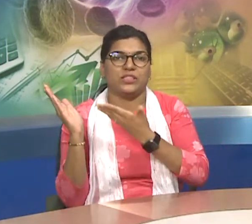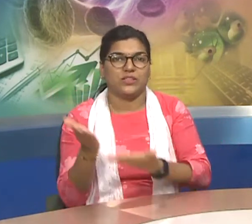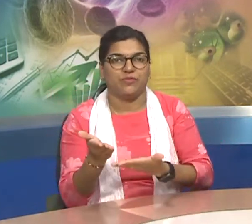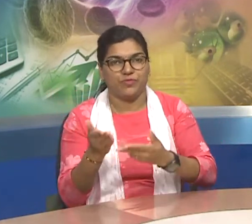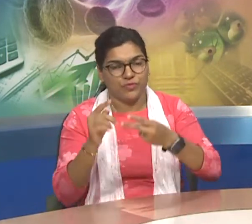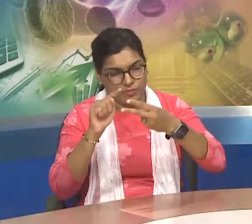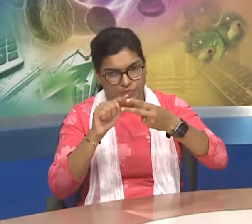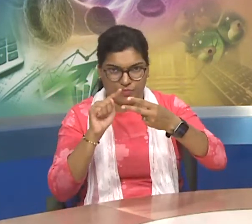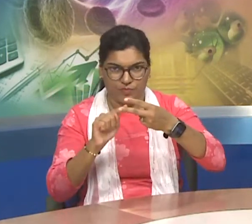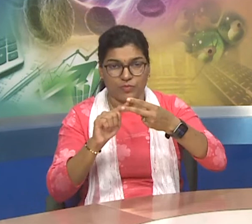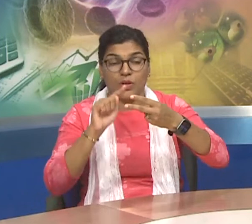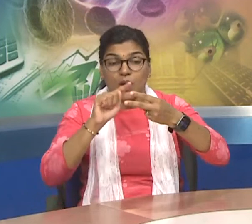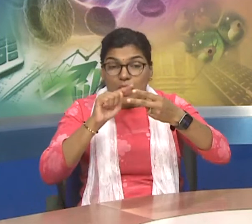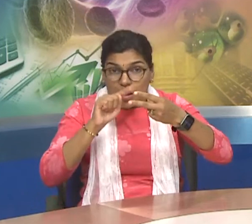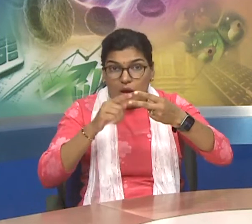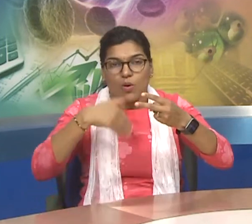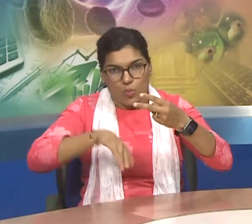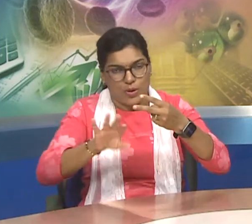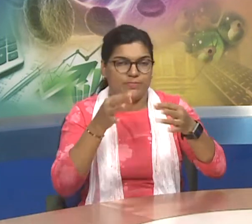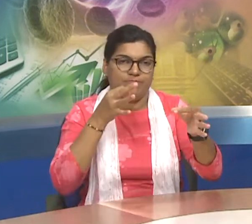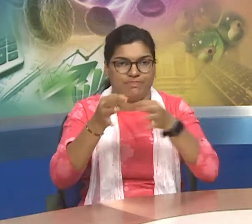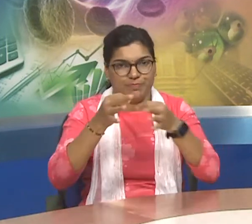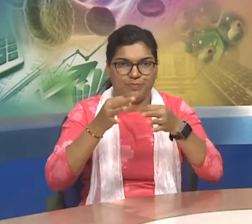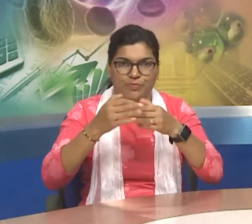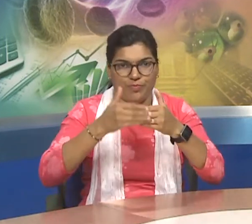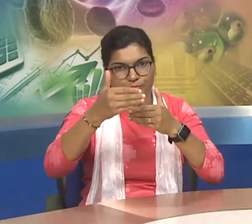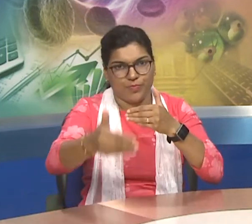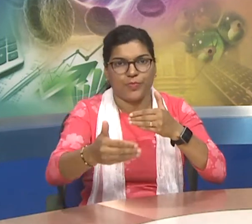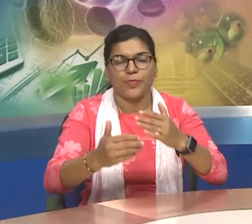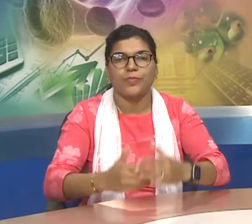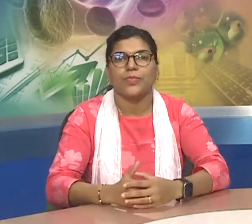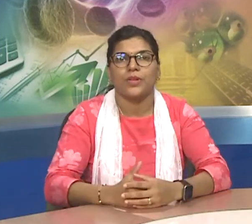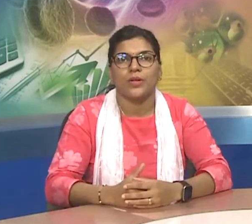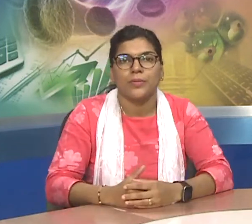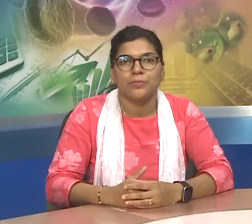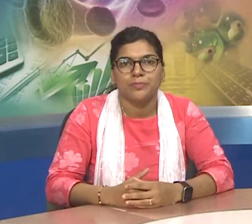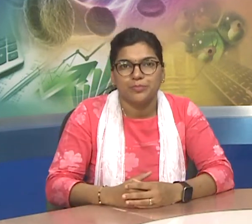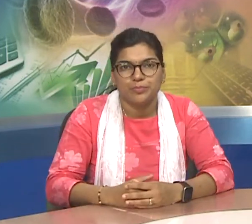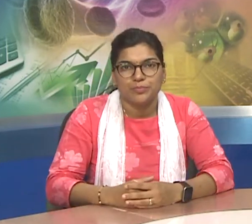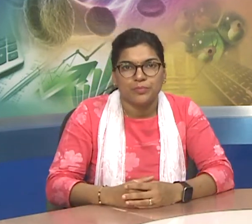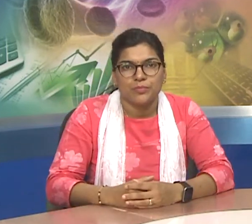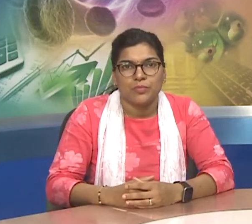is computerized services. We will understand both of these services in detail.